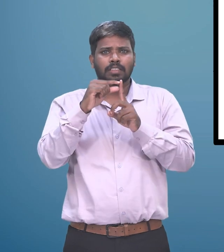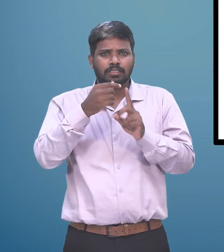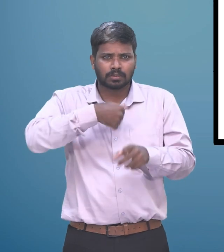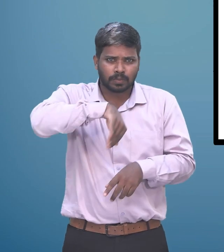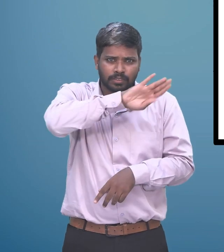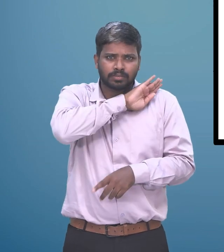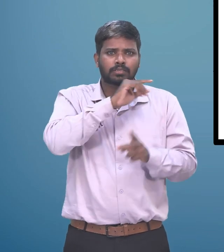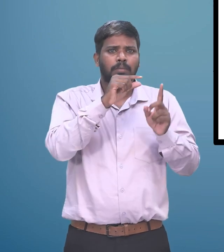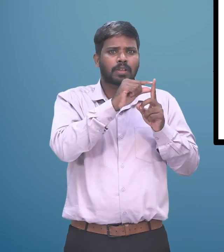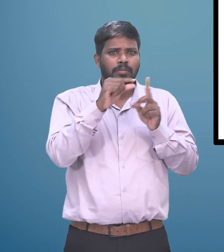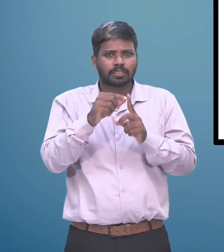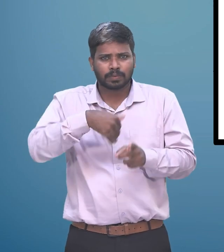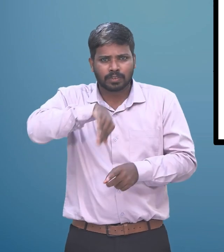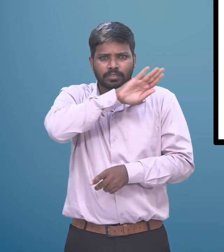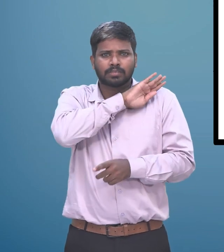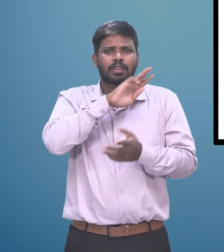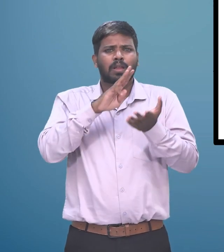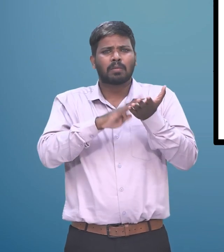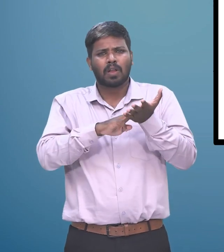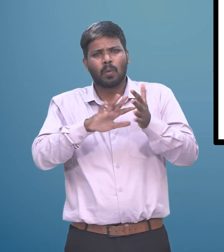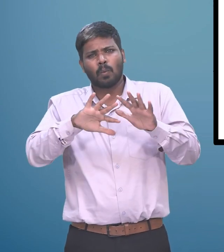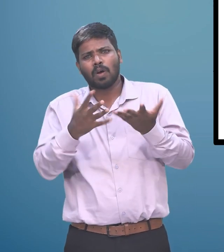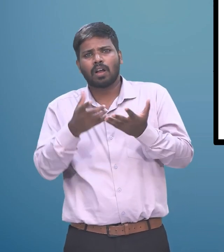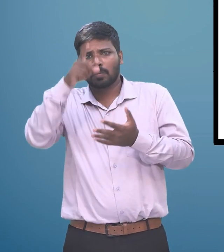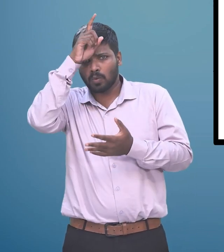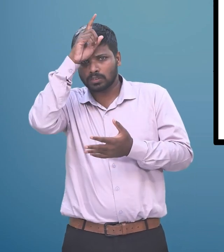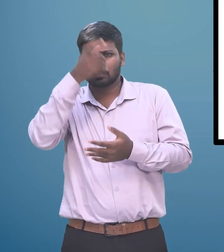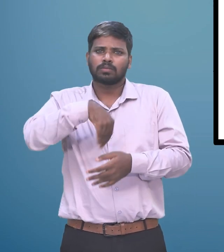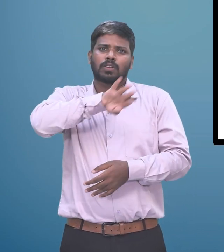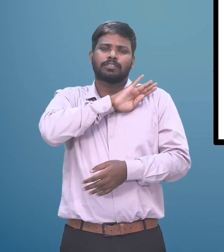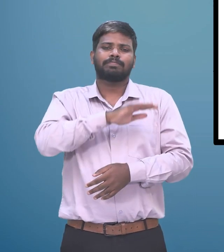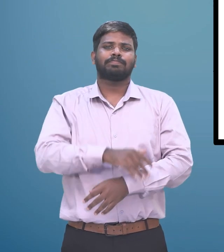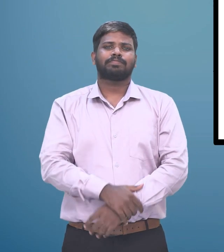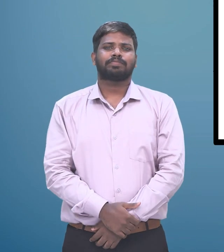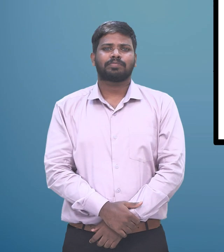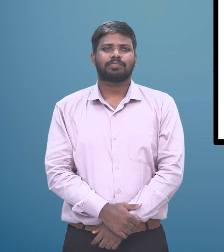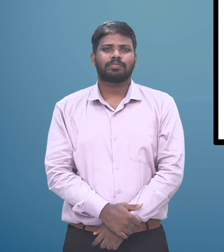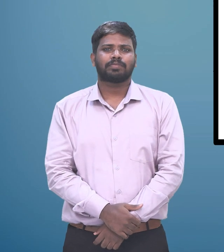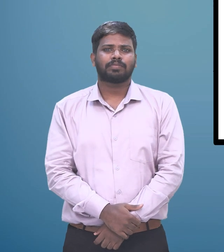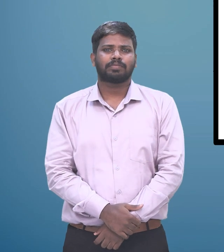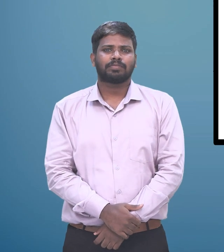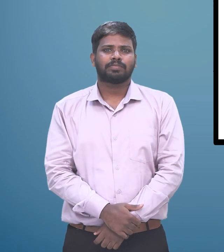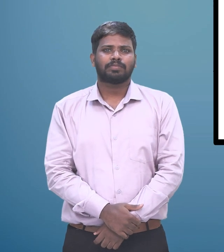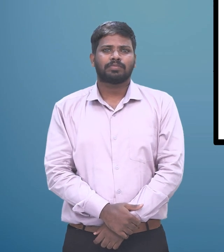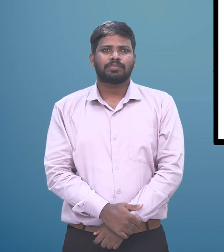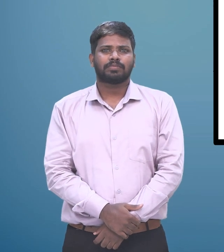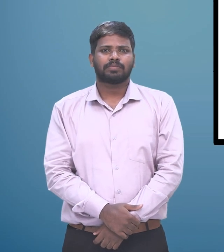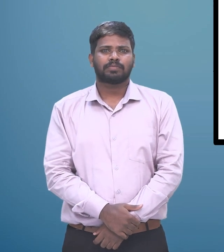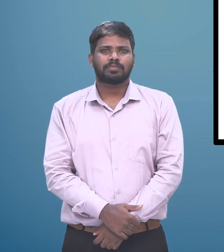synthetic fabrics too, Banarsi, Kanjivaram, Patni, Patan Patola, Muga or Mysore are some of the famous types of silk